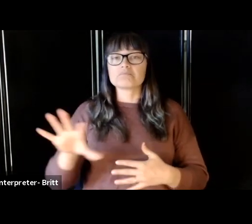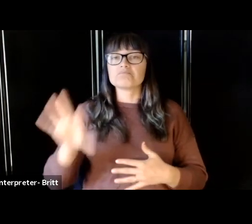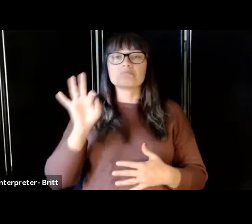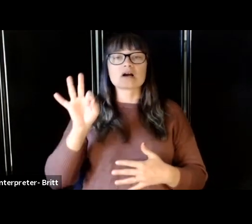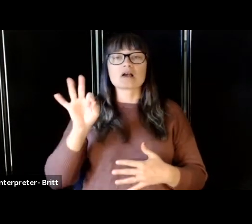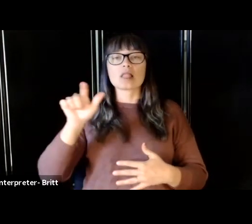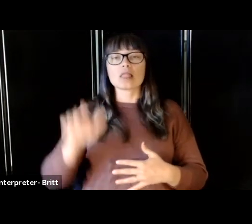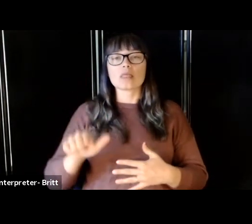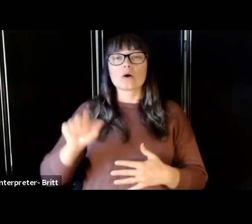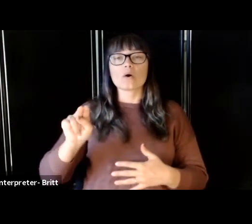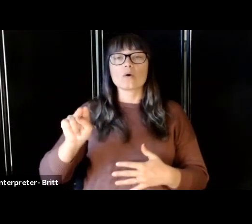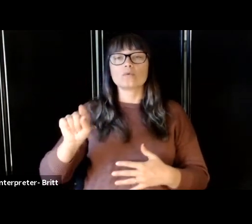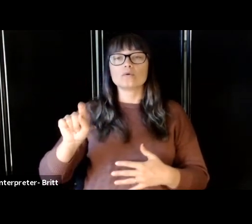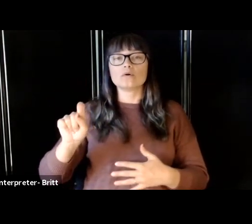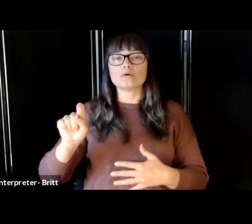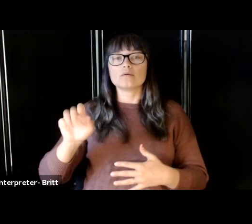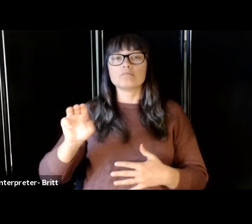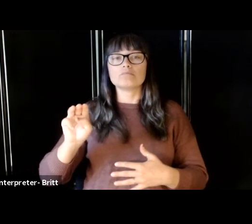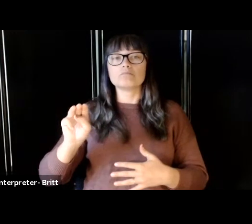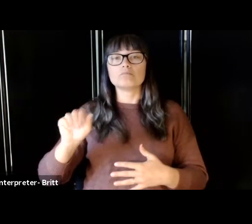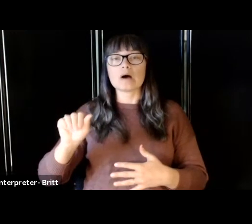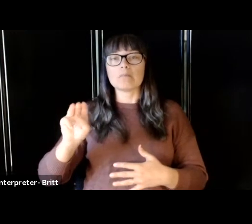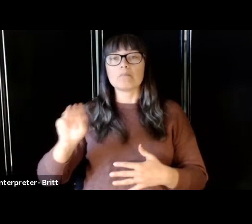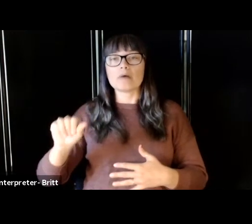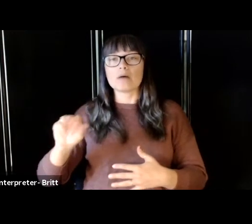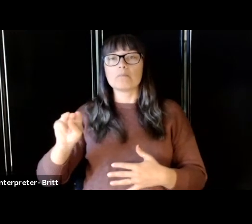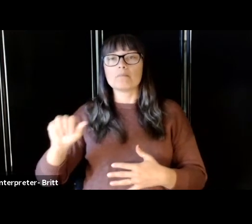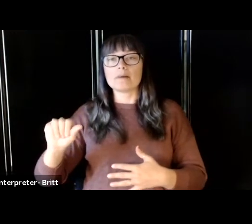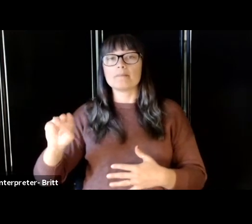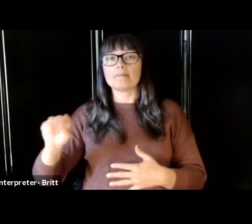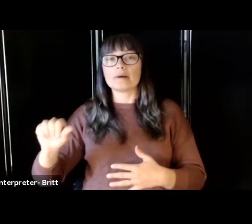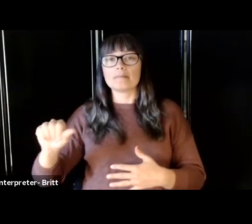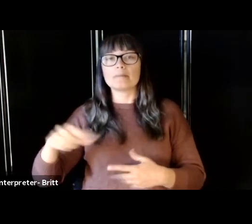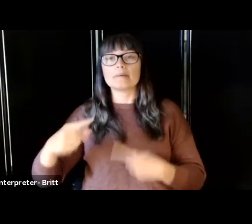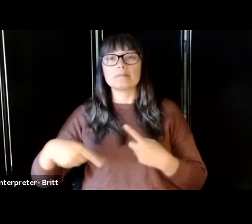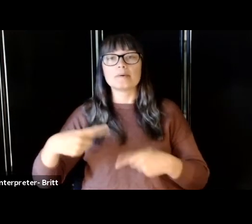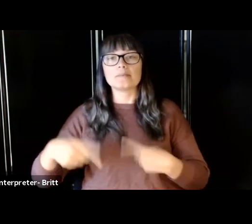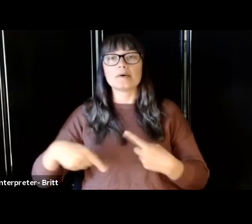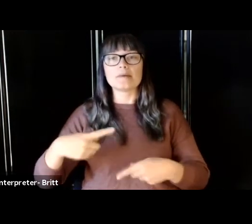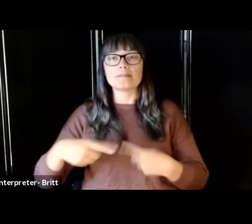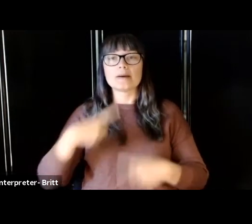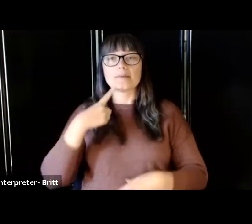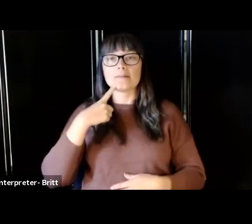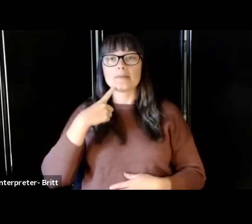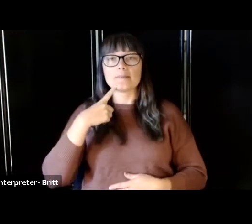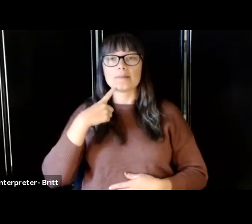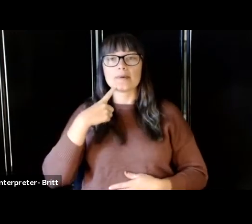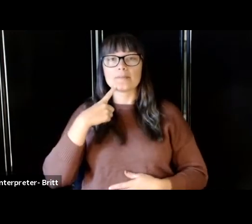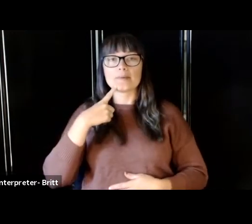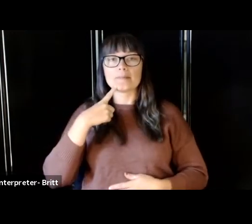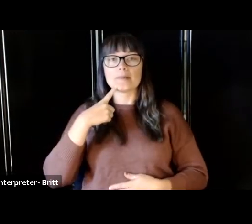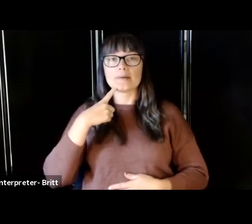low, not too high, and just go ma ma ma ma ma ma ma ma ma ma ma ma ma ma ma ma ma ma ma ma ma ma